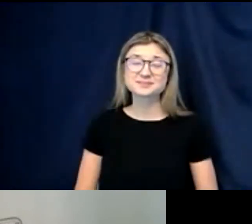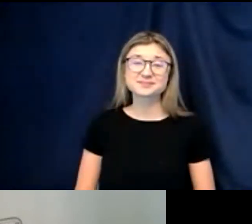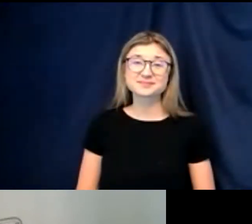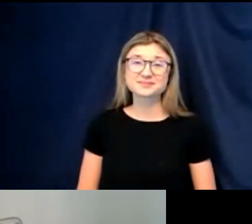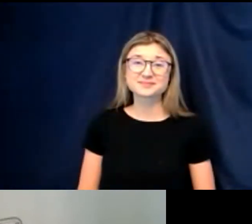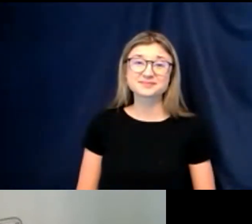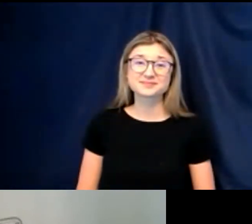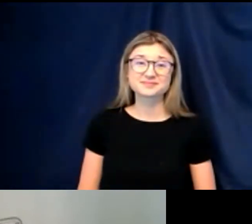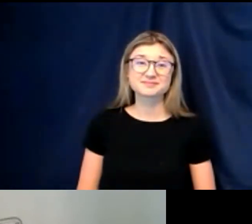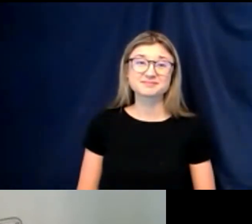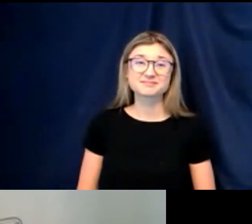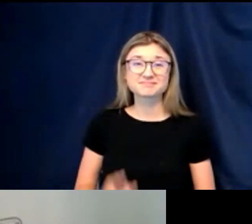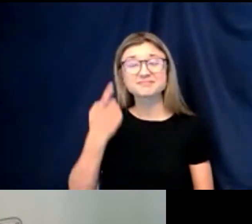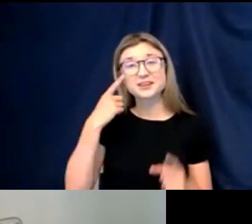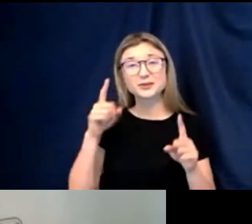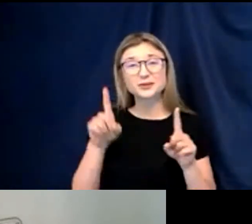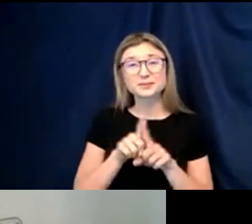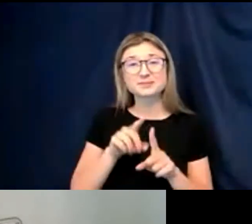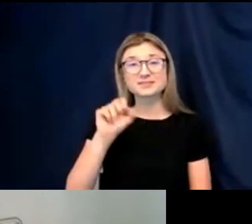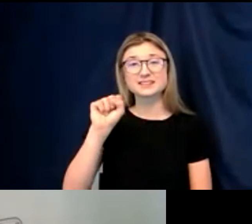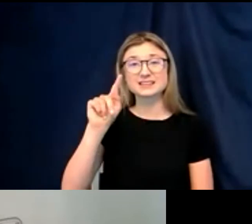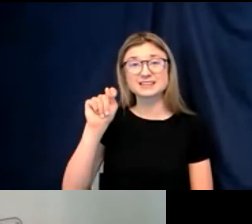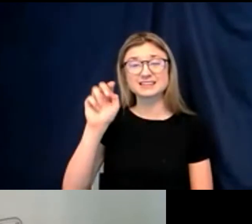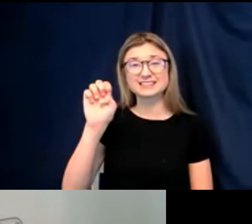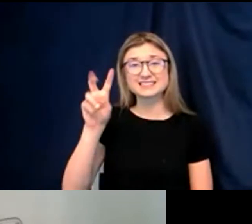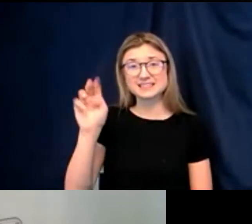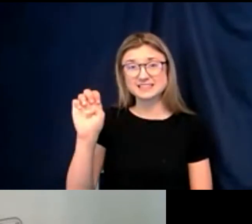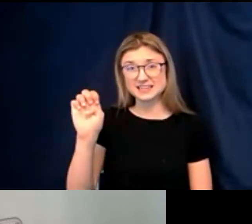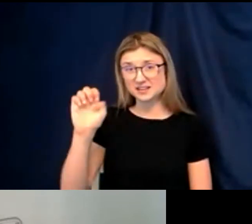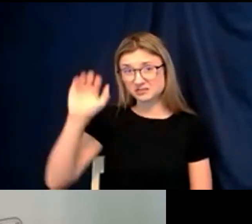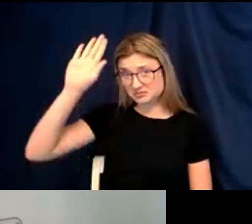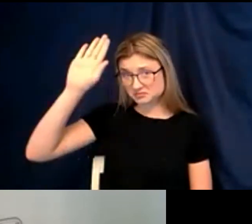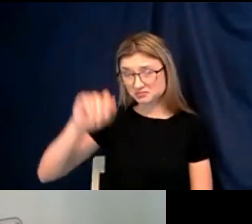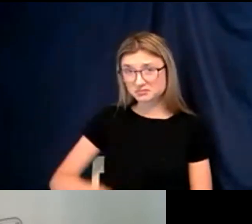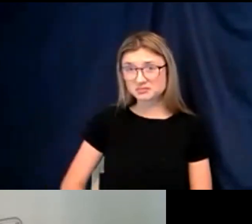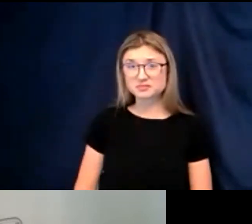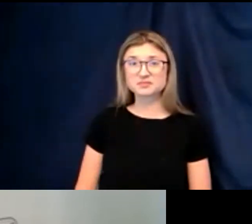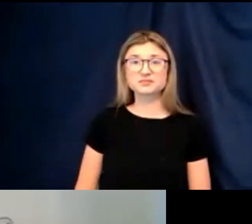I agree. And Steve Kaufman has his hand raised.